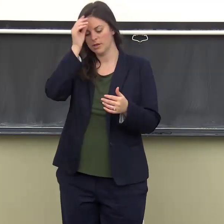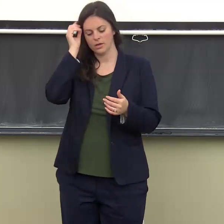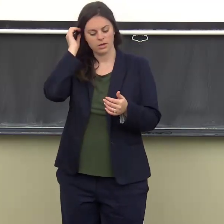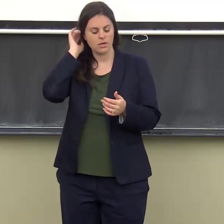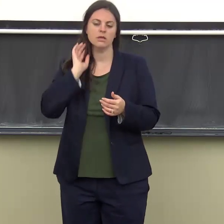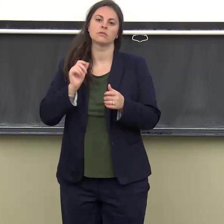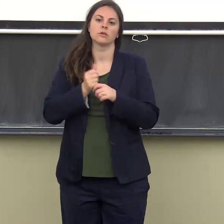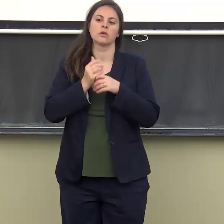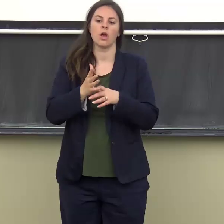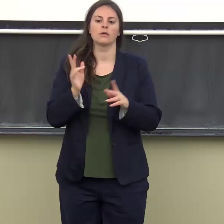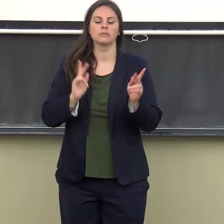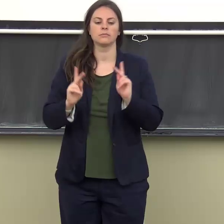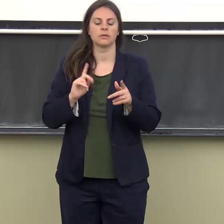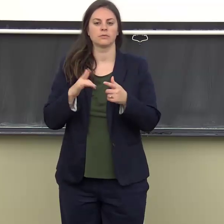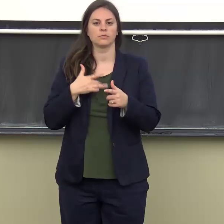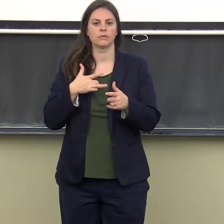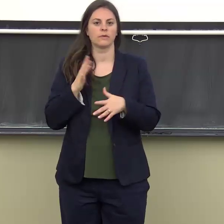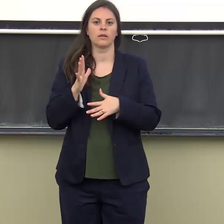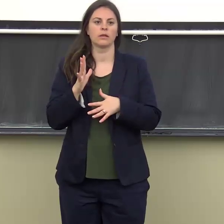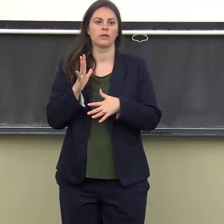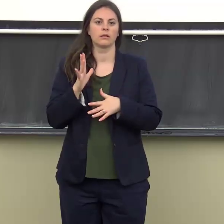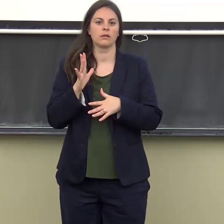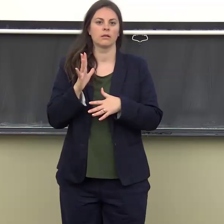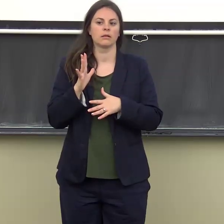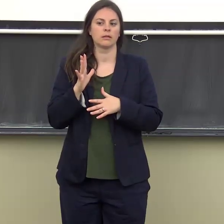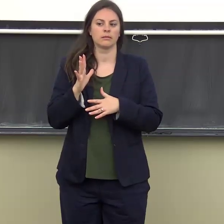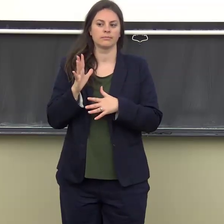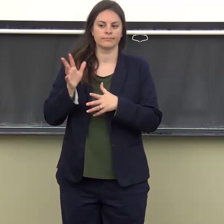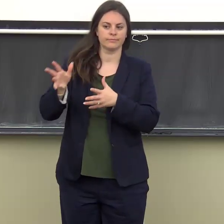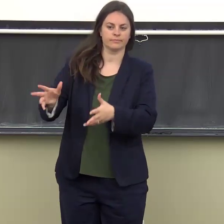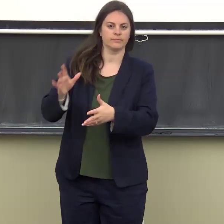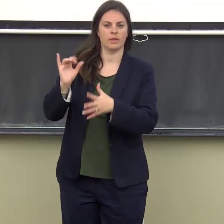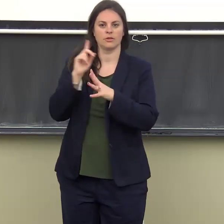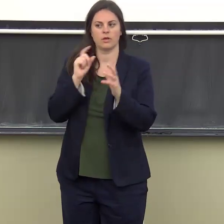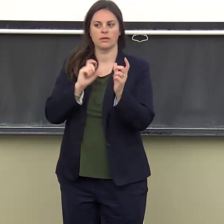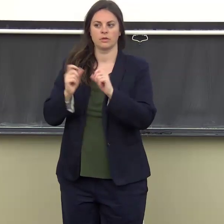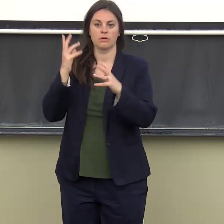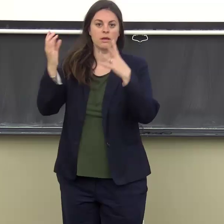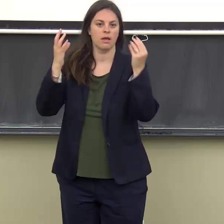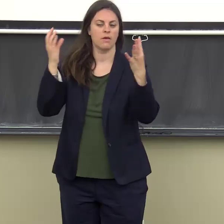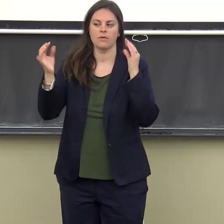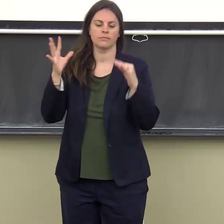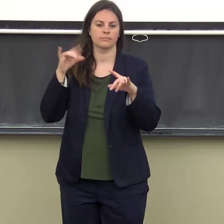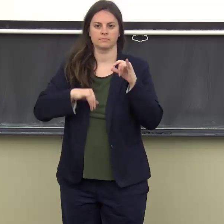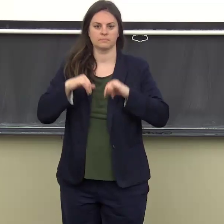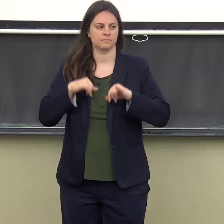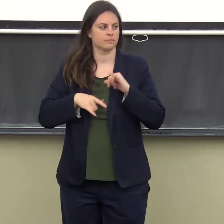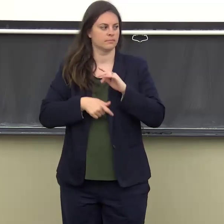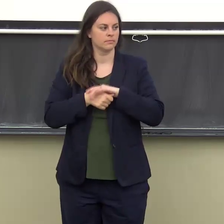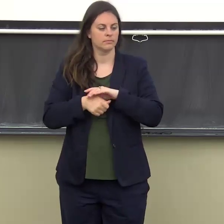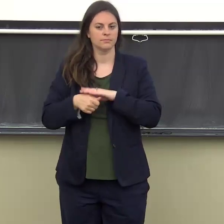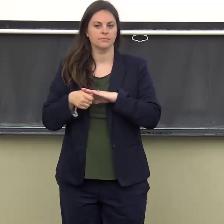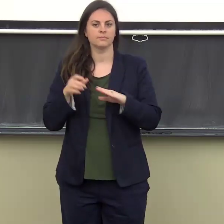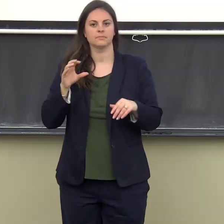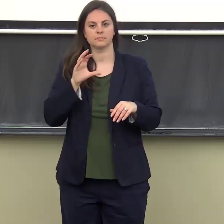people to abandon that strategy. So what's going to replace it? And what both of you,